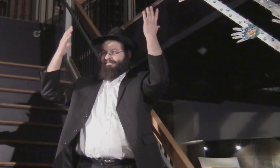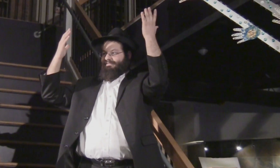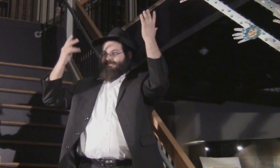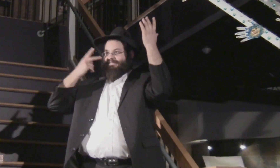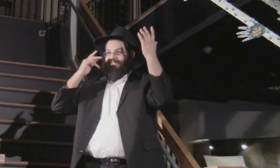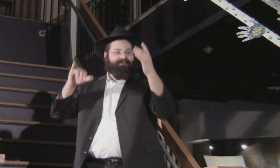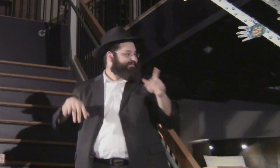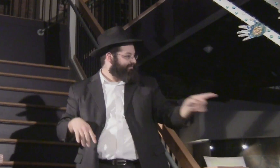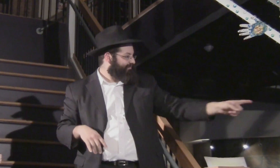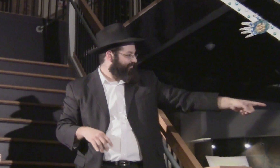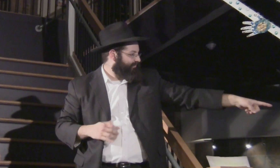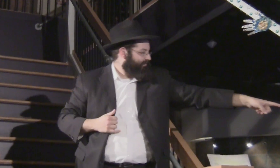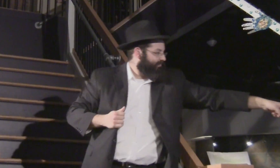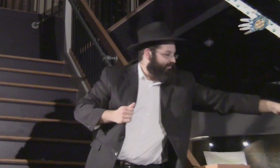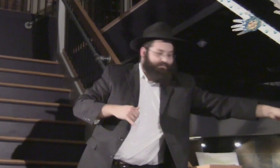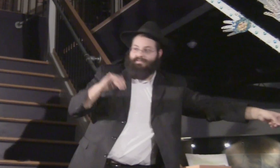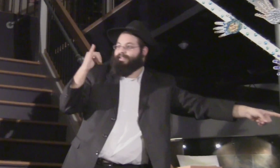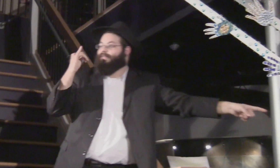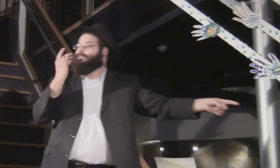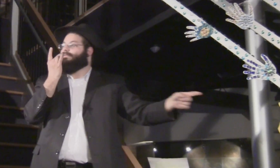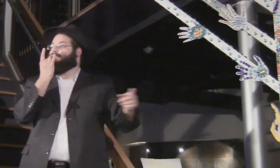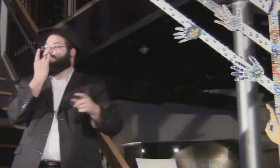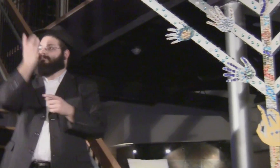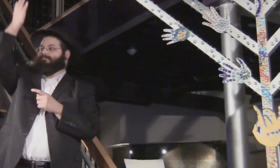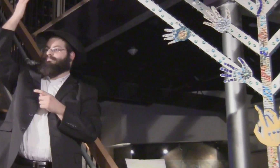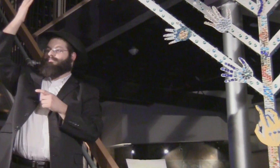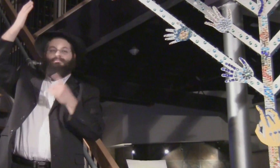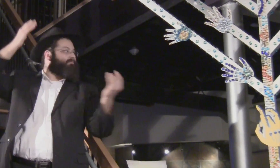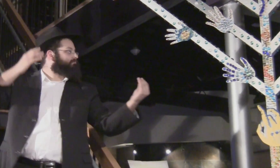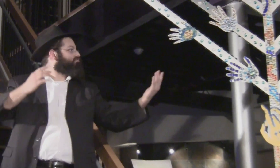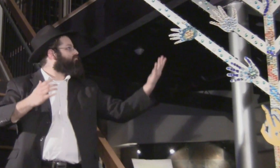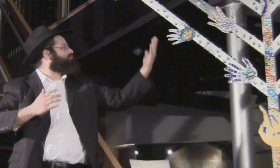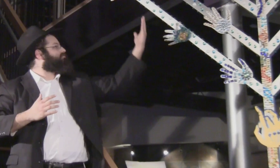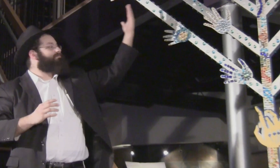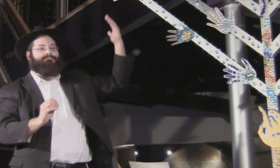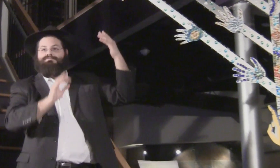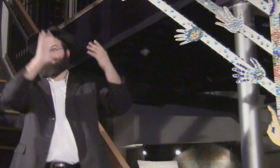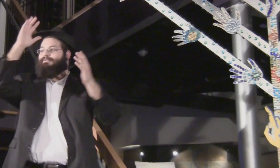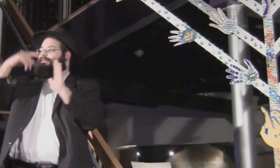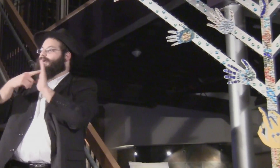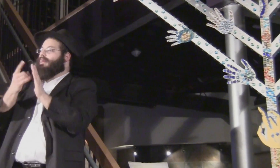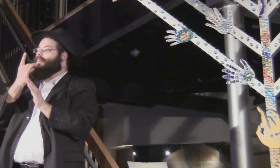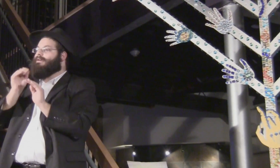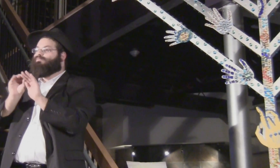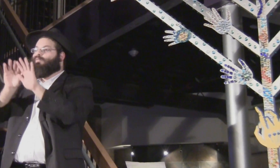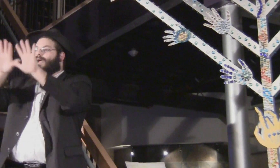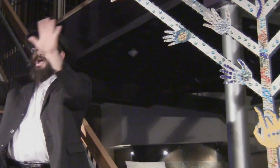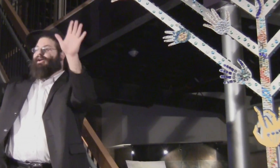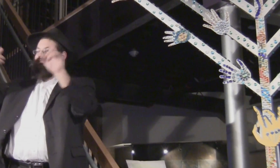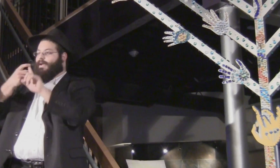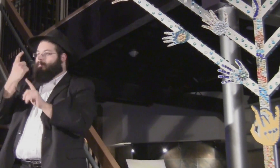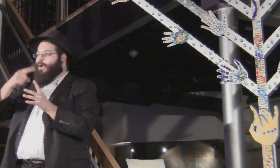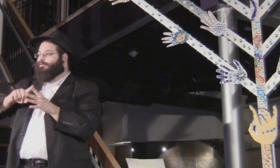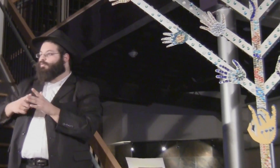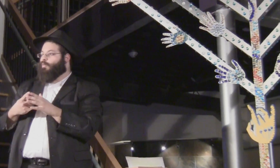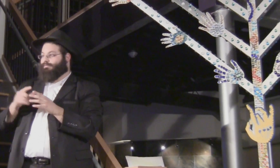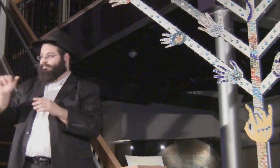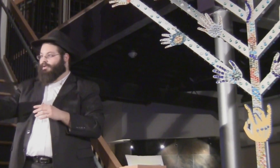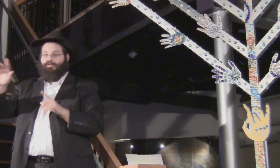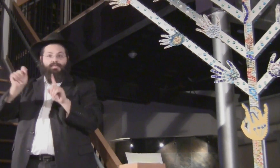Light. Right? See? Light. And the light illuminates up and it spreads